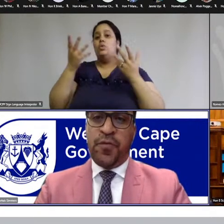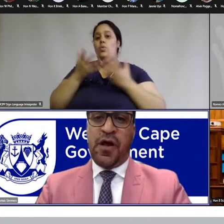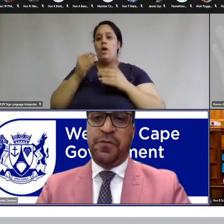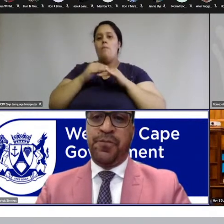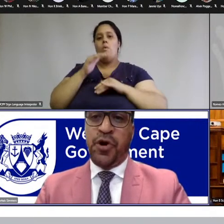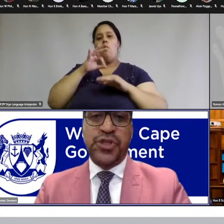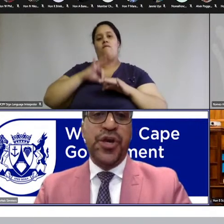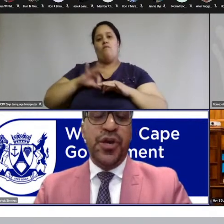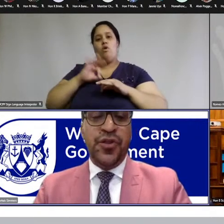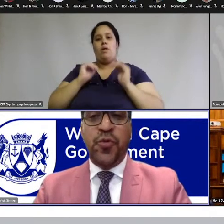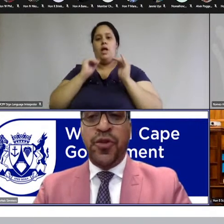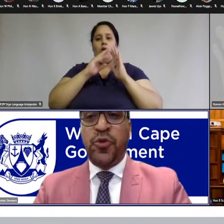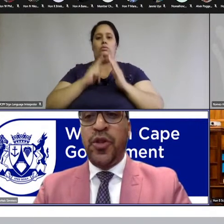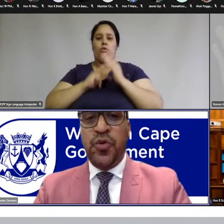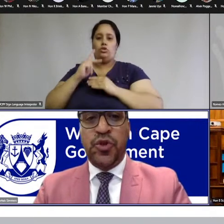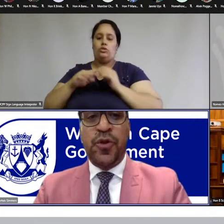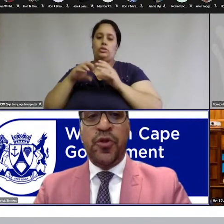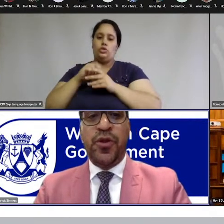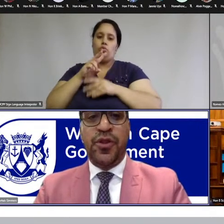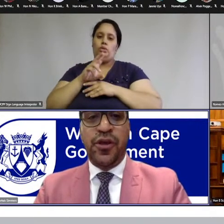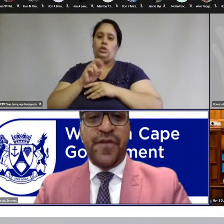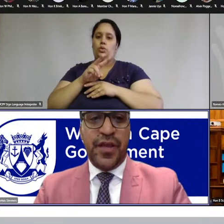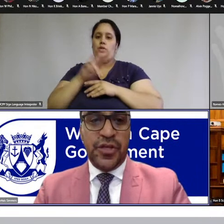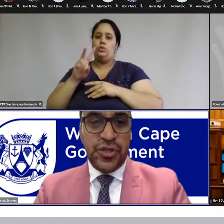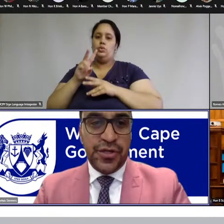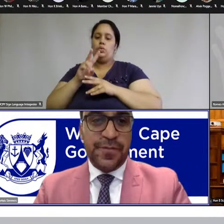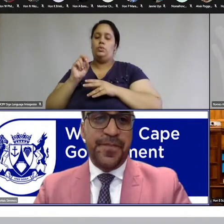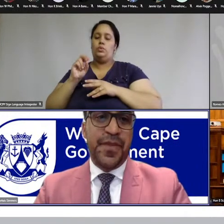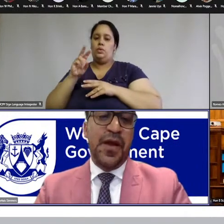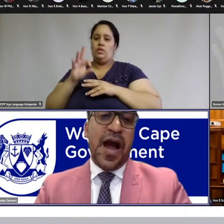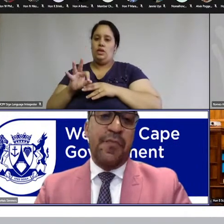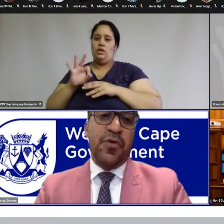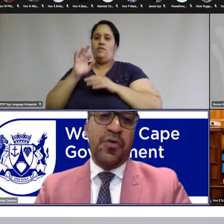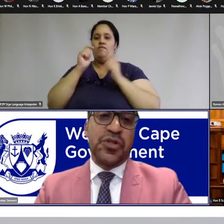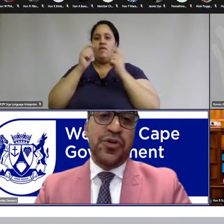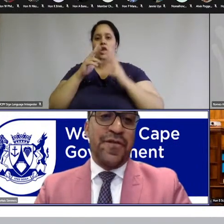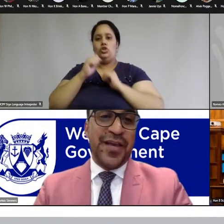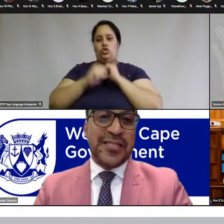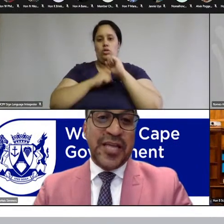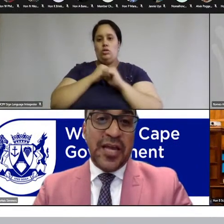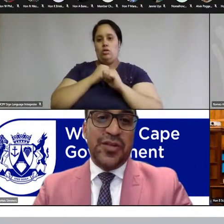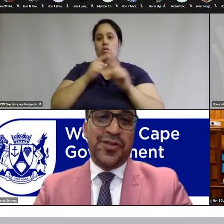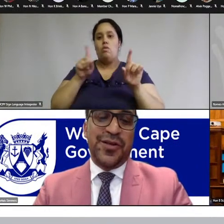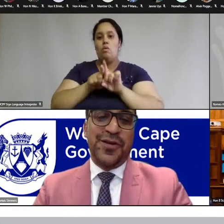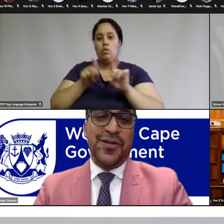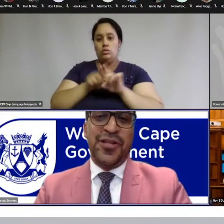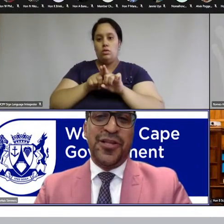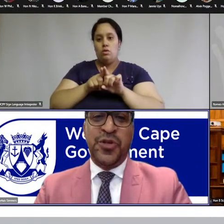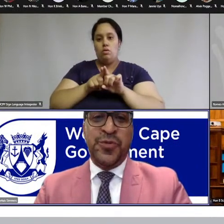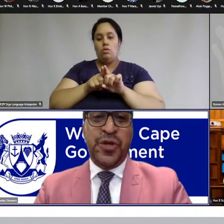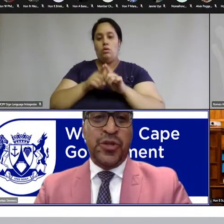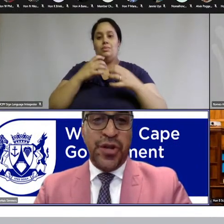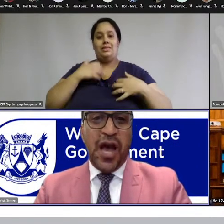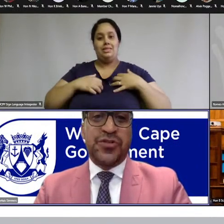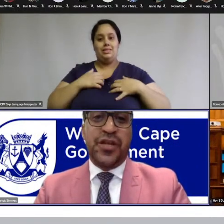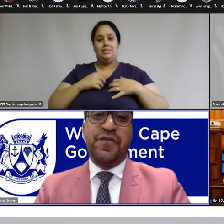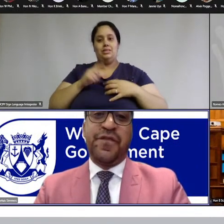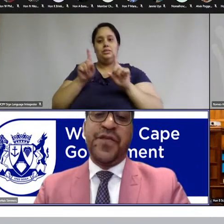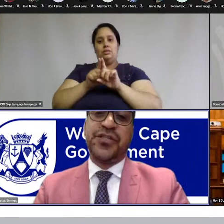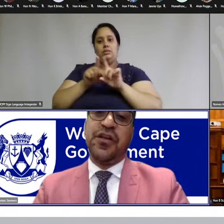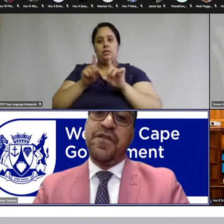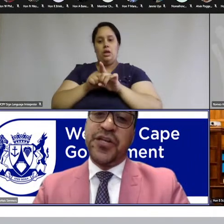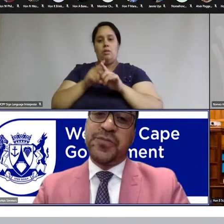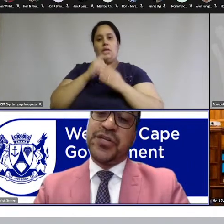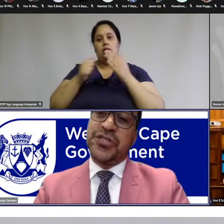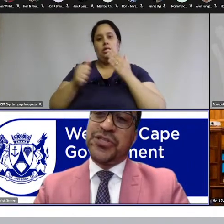affordable housing projects in the 2022-2023 financial year. I'm also very excited, Deputy Speaker,